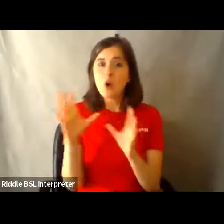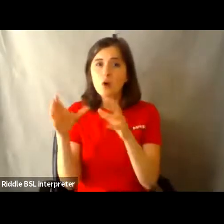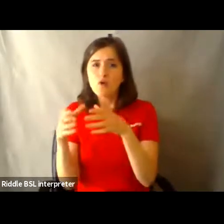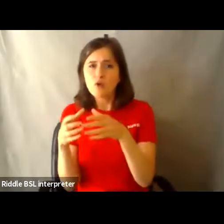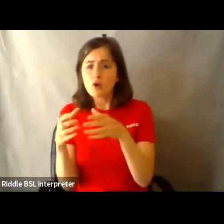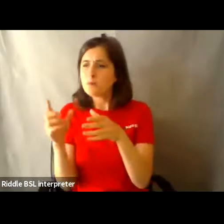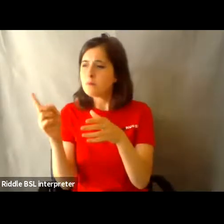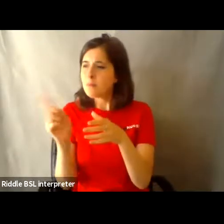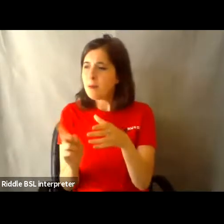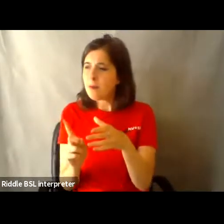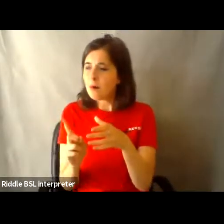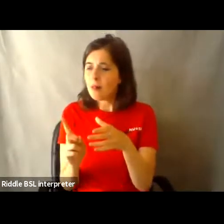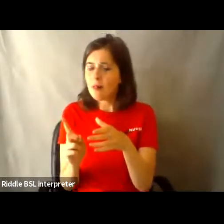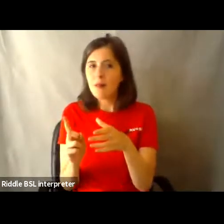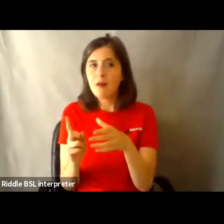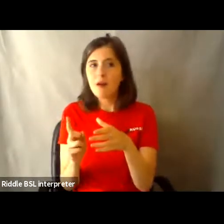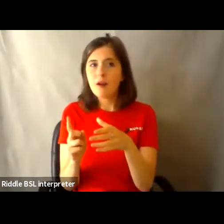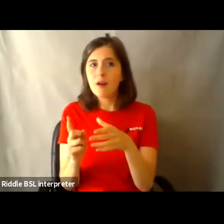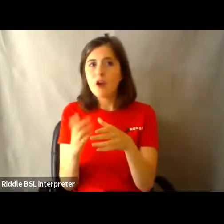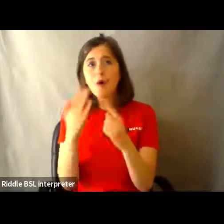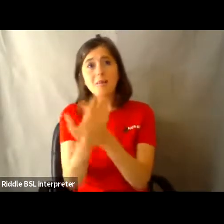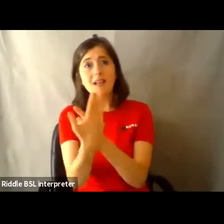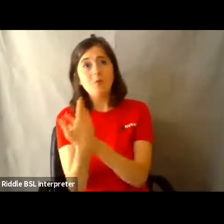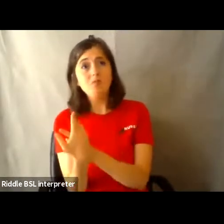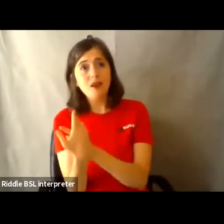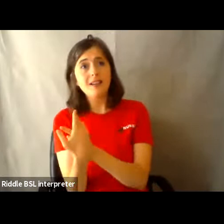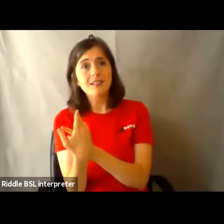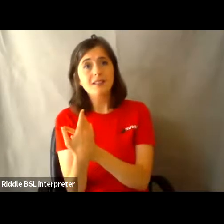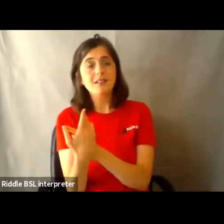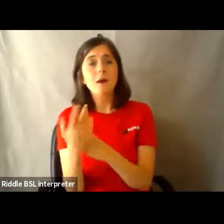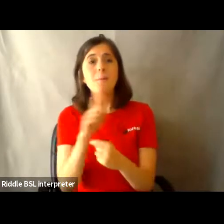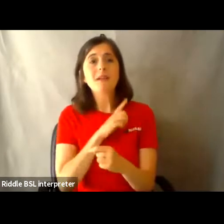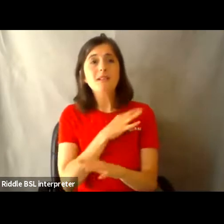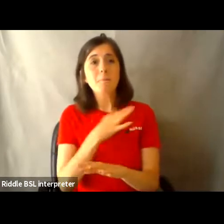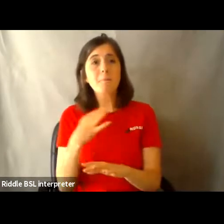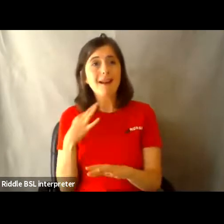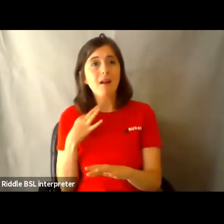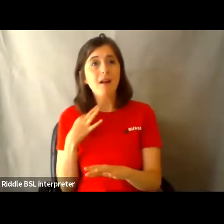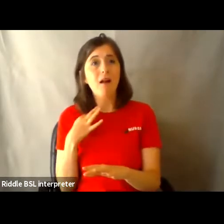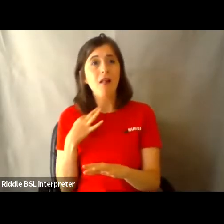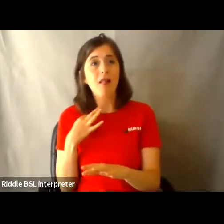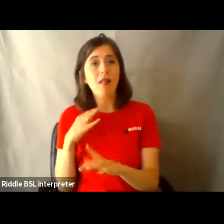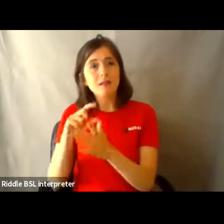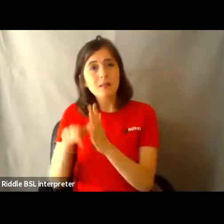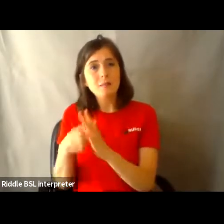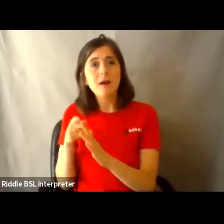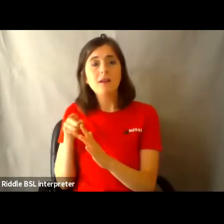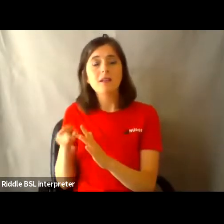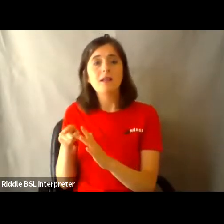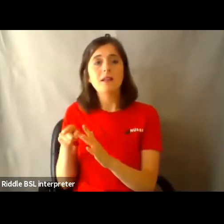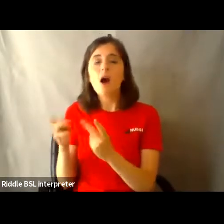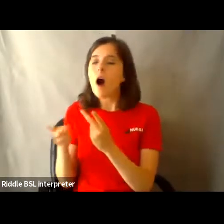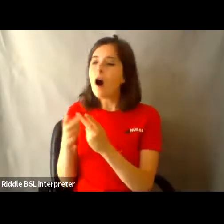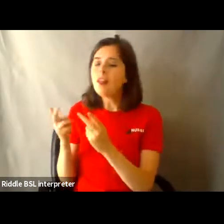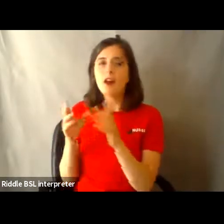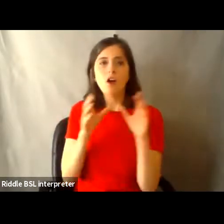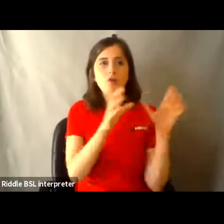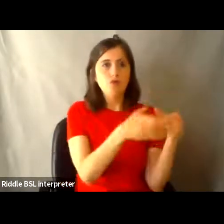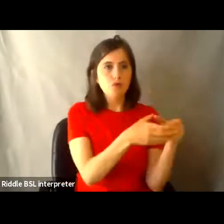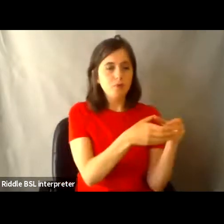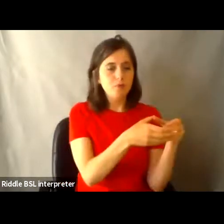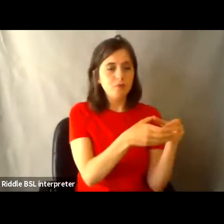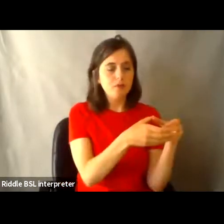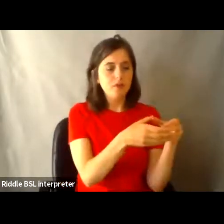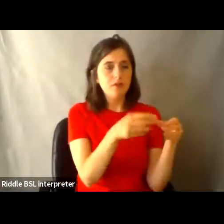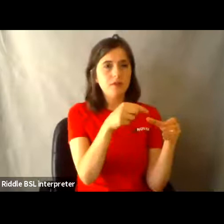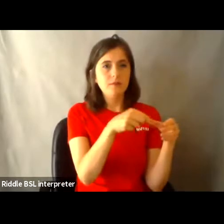people who have been very oppressed by the medicalisation of disability, and then other groups who have been